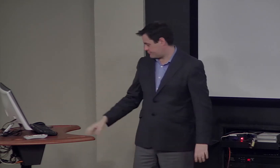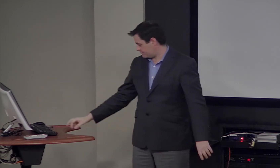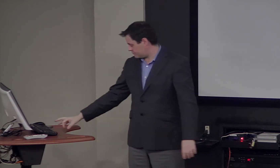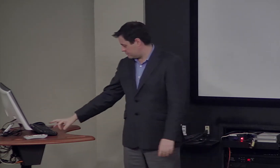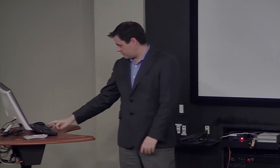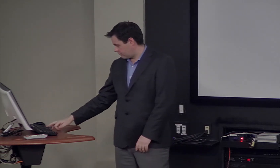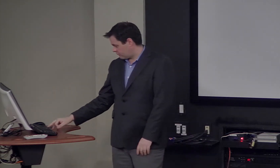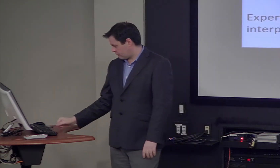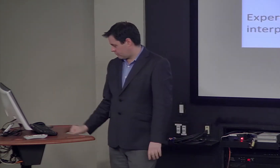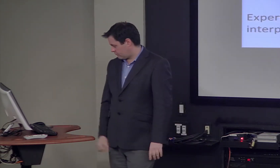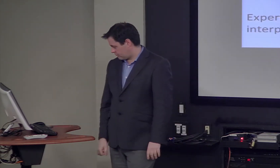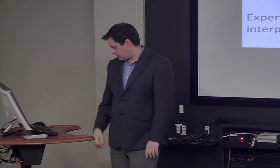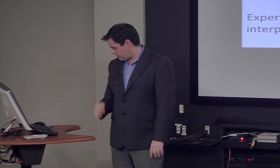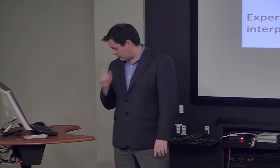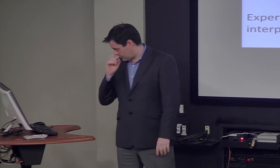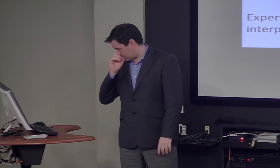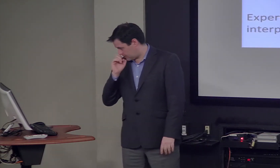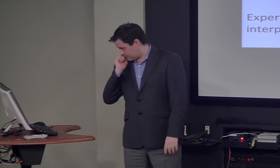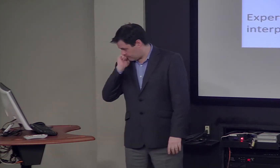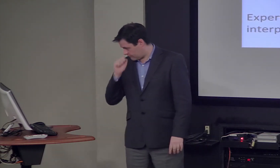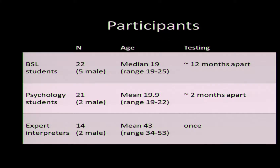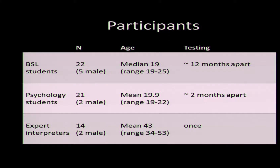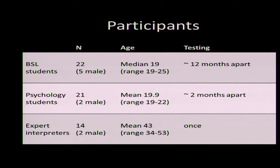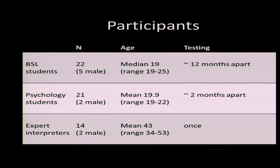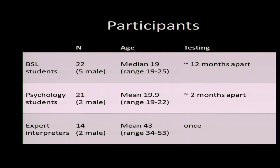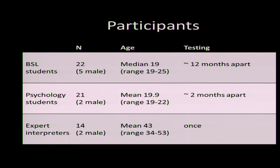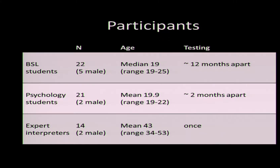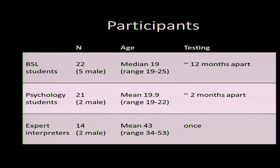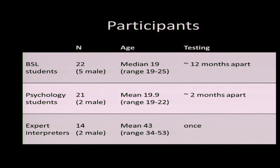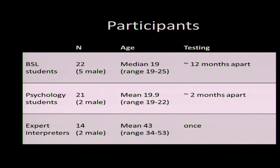with psychology, and then also with expert interpreters.